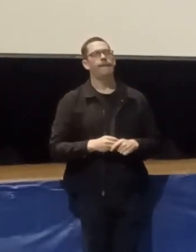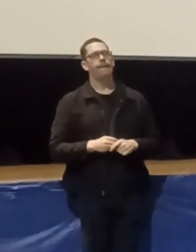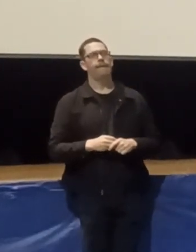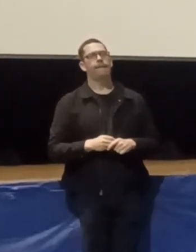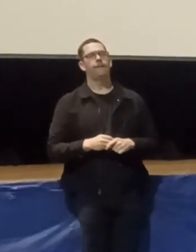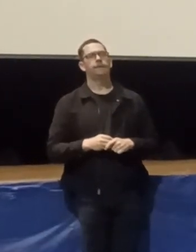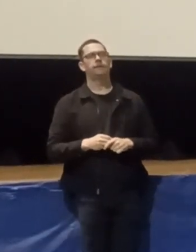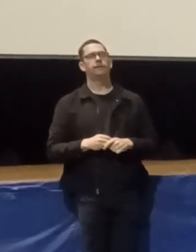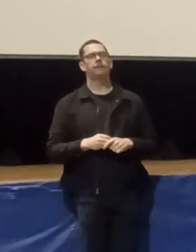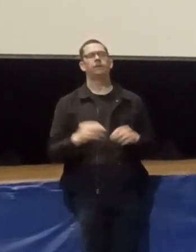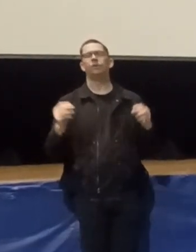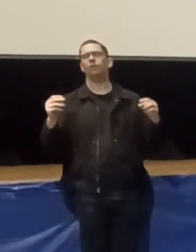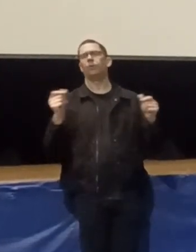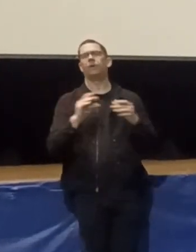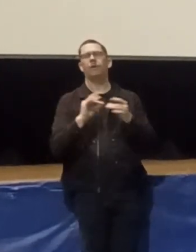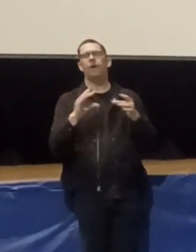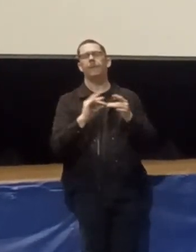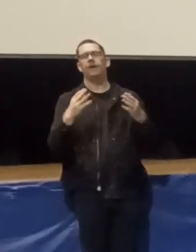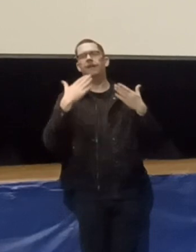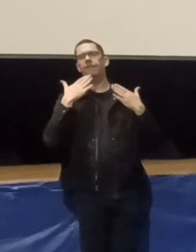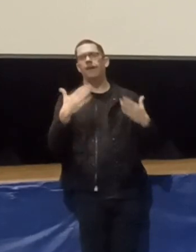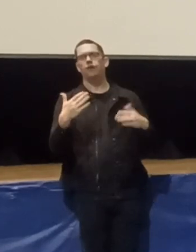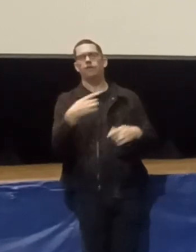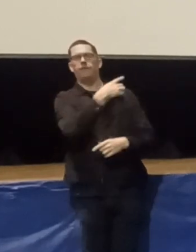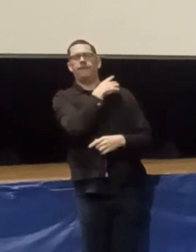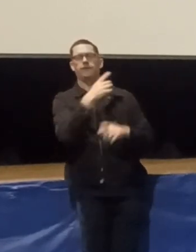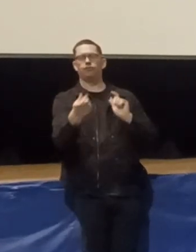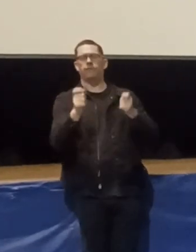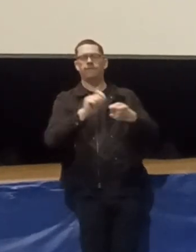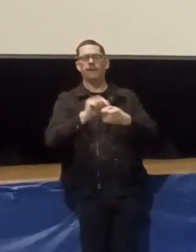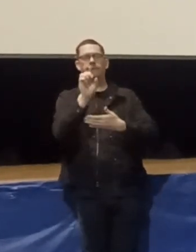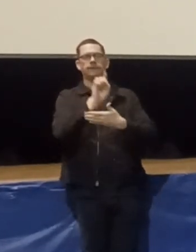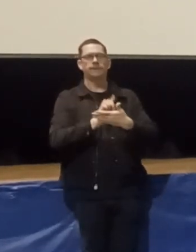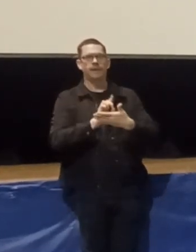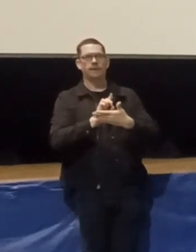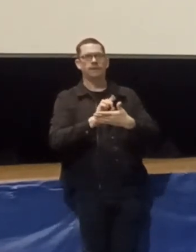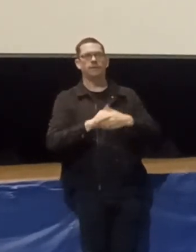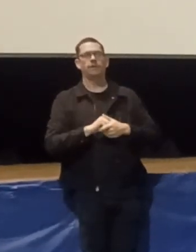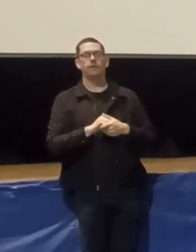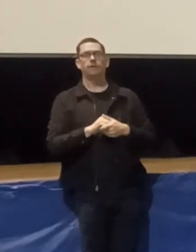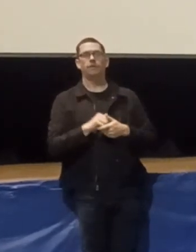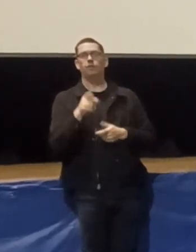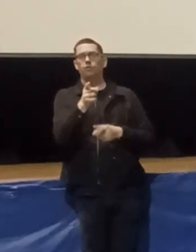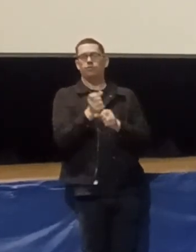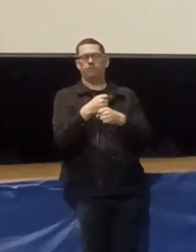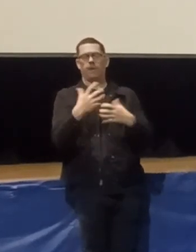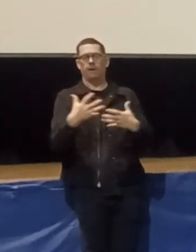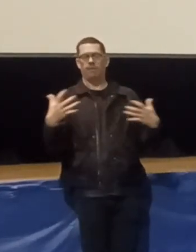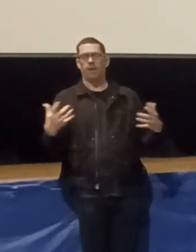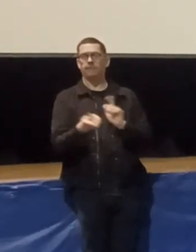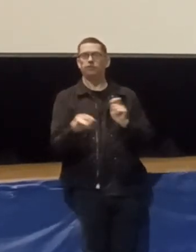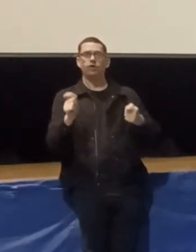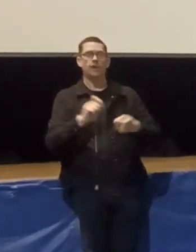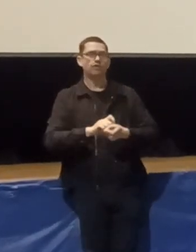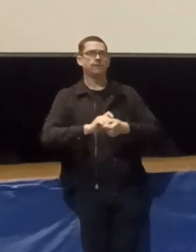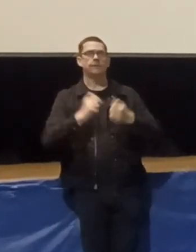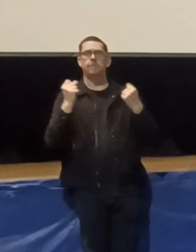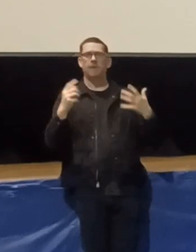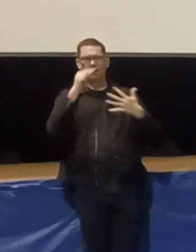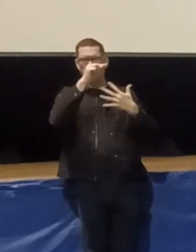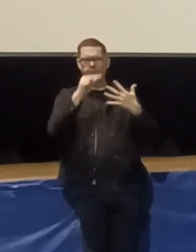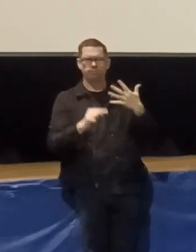Just a really quick comment. Thank you for this revised design. You made a lot of changes and addressed many of